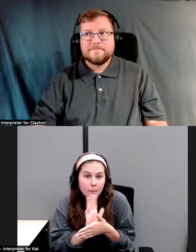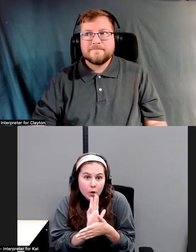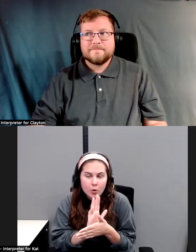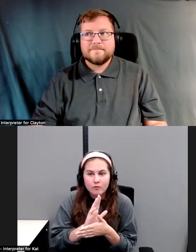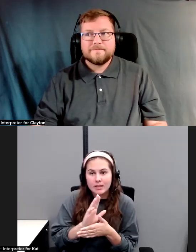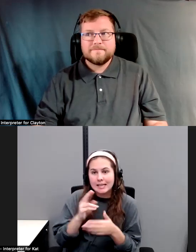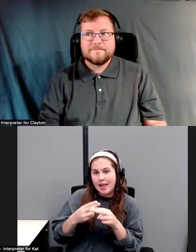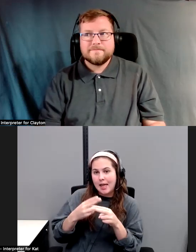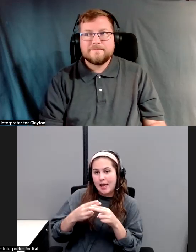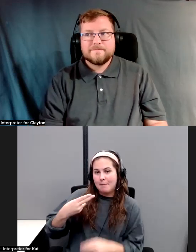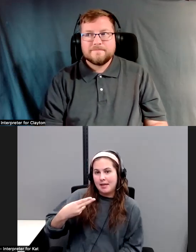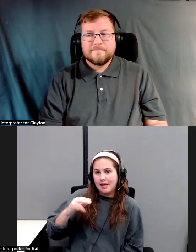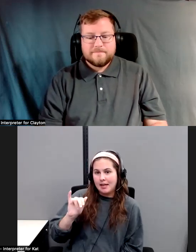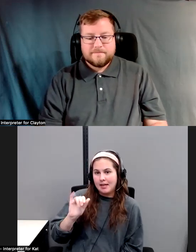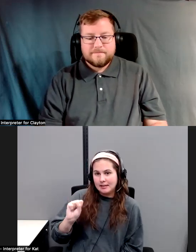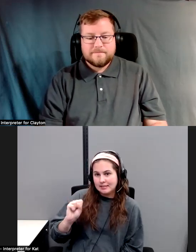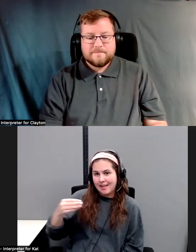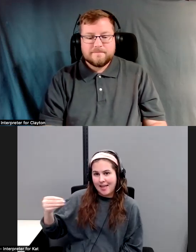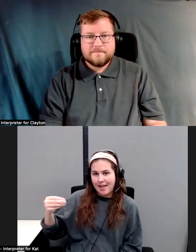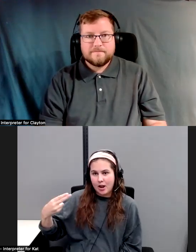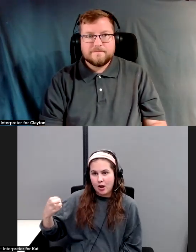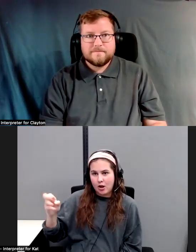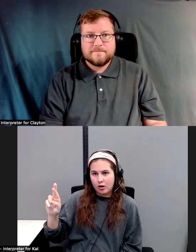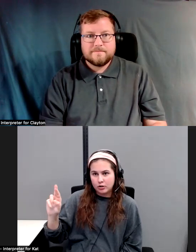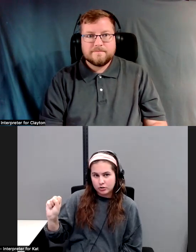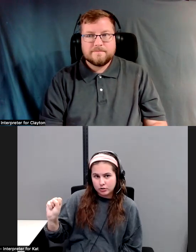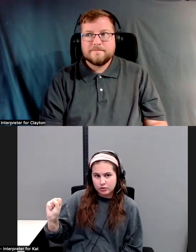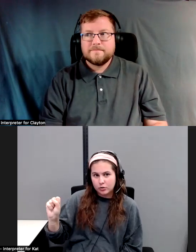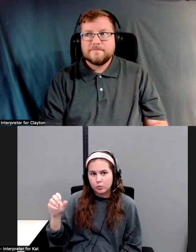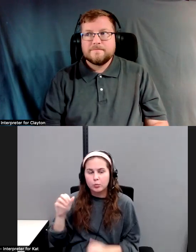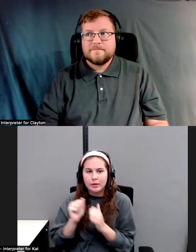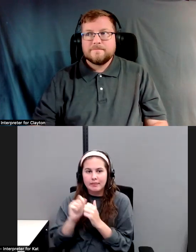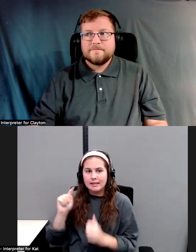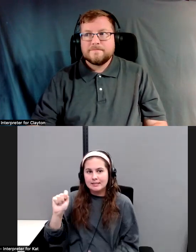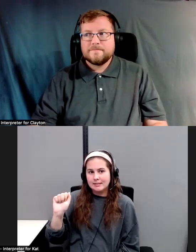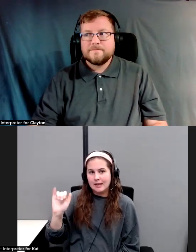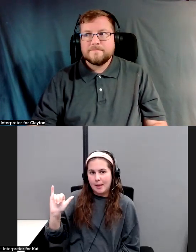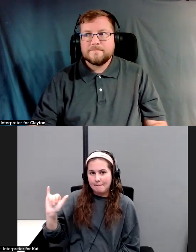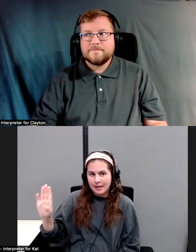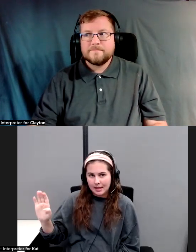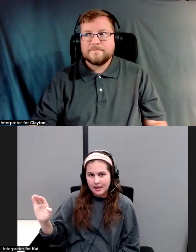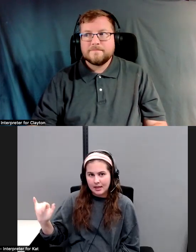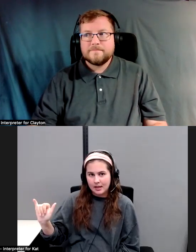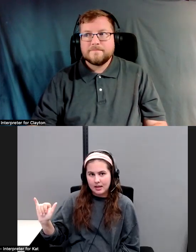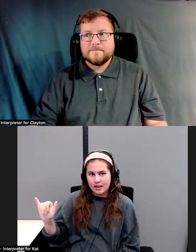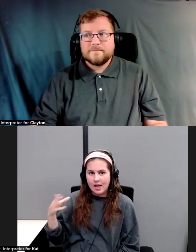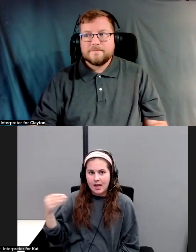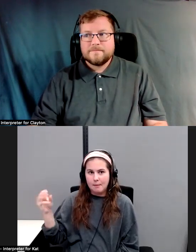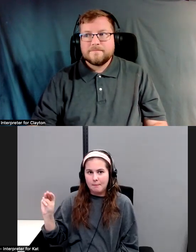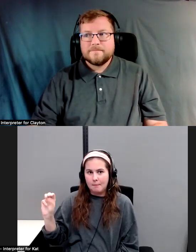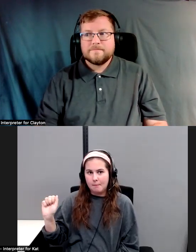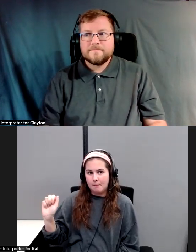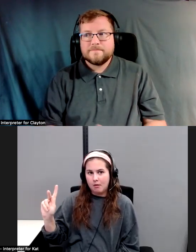Hunt, with Stephanie Bennet as Tabby Noble, Brennan Elliot as Mark, and